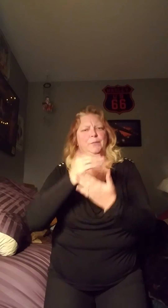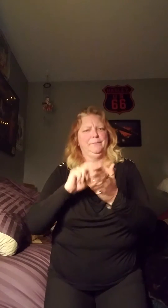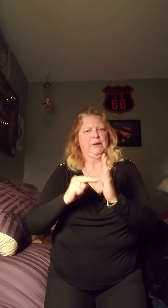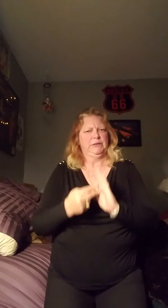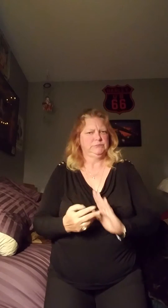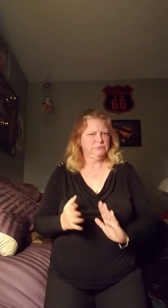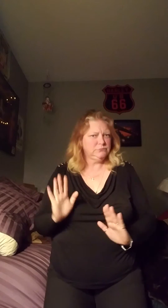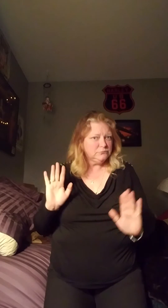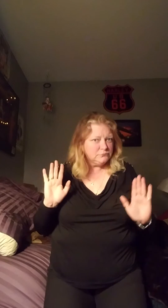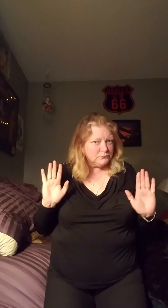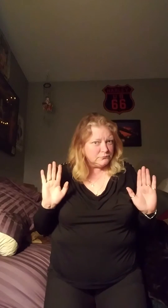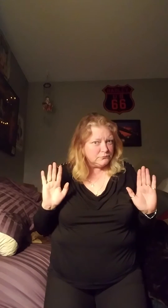It's